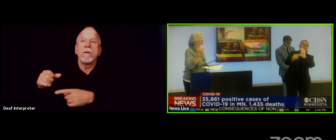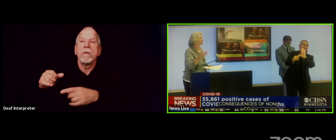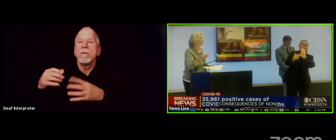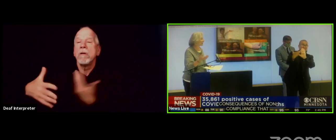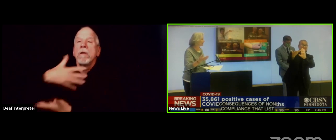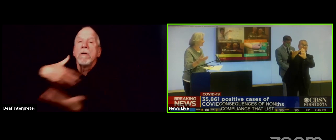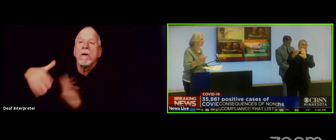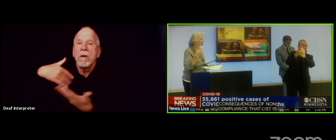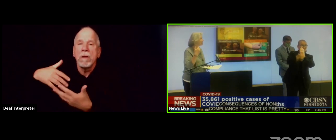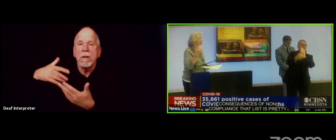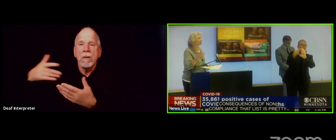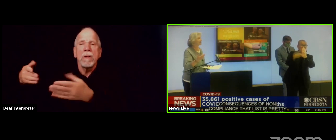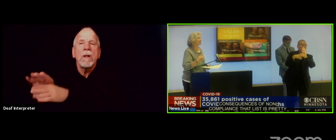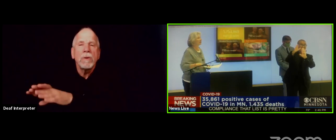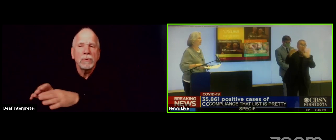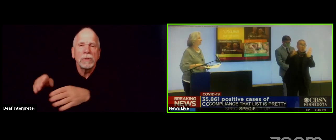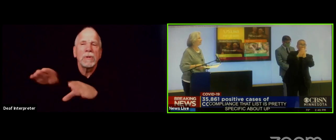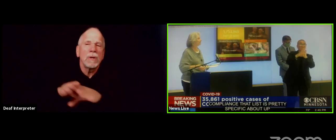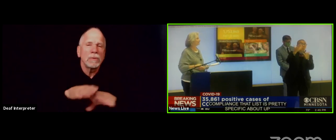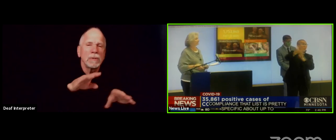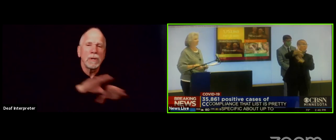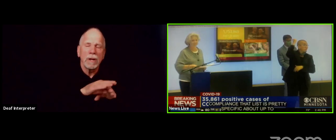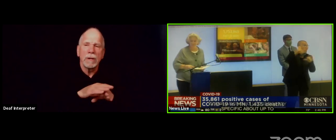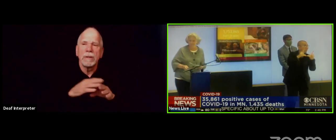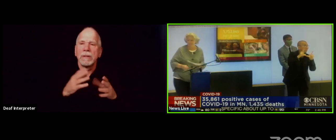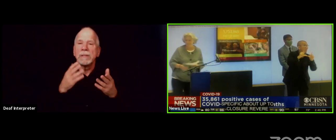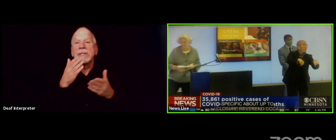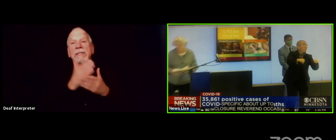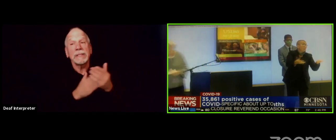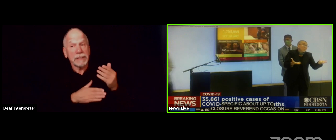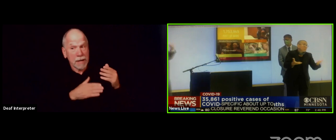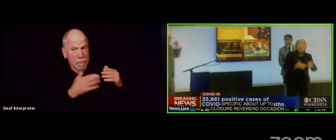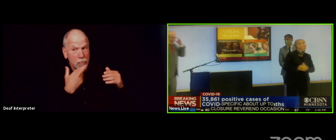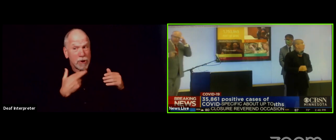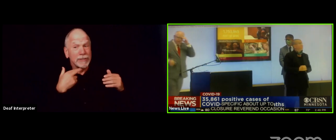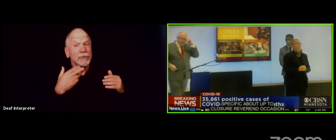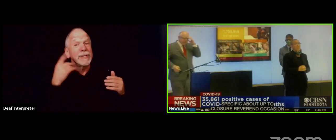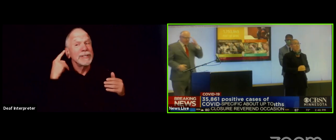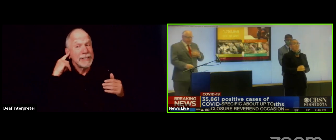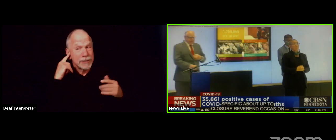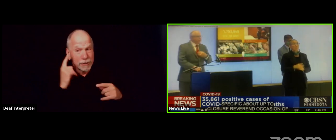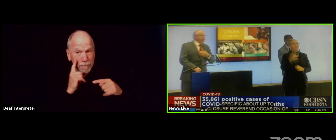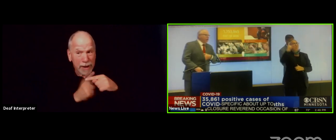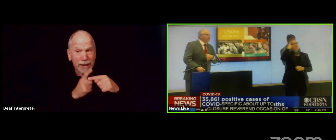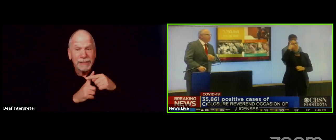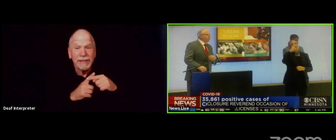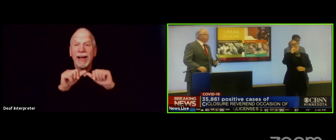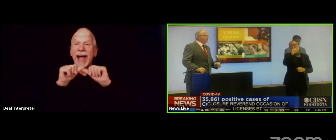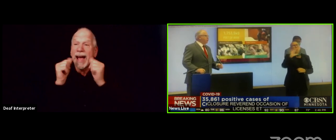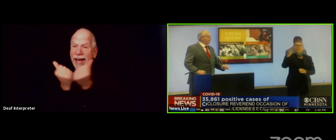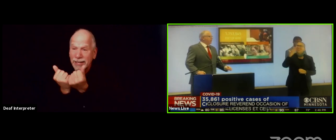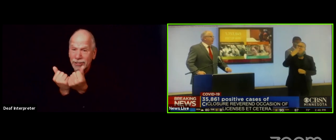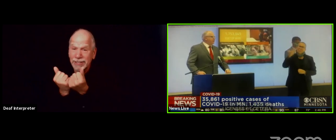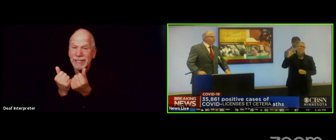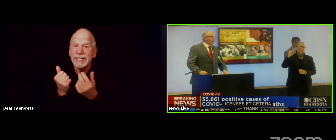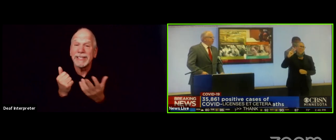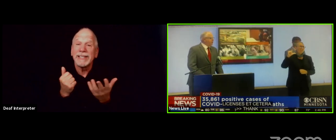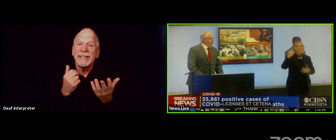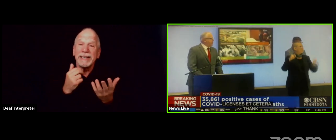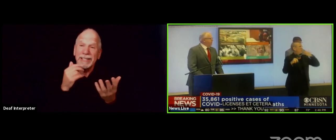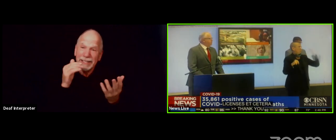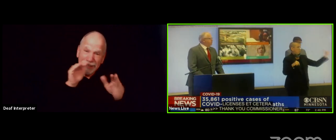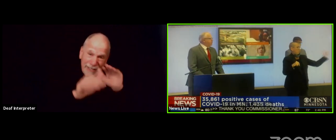closure, revocation of licenses, etc. Peter, I'd follow. Thank you, Commissioner. Your question is really good, and